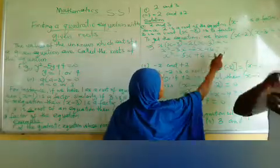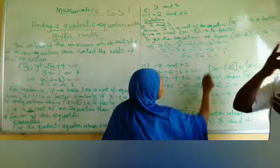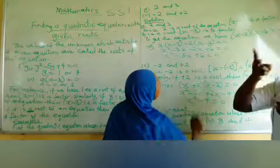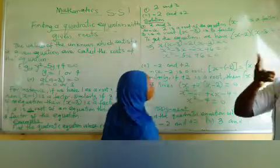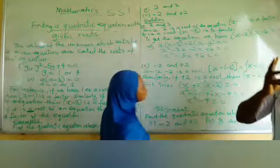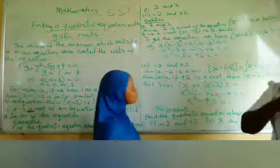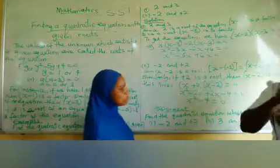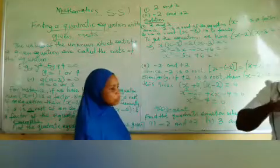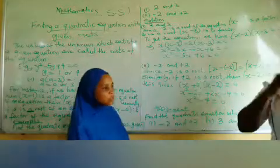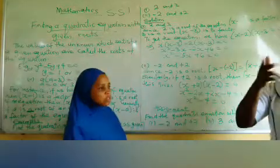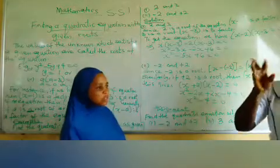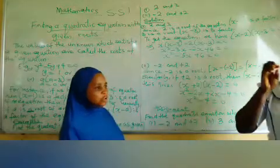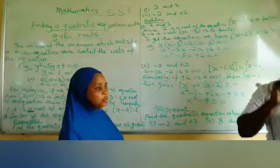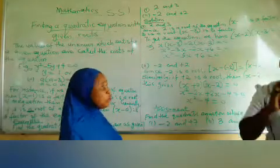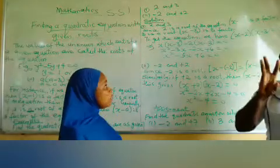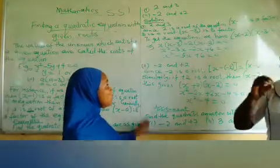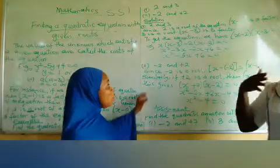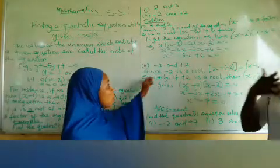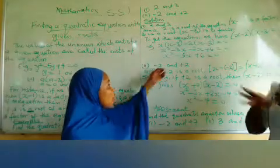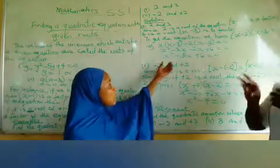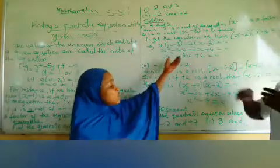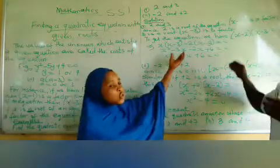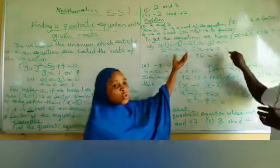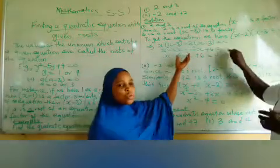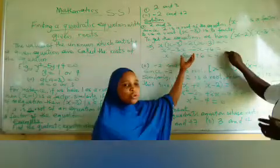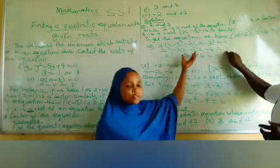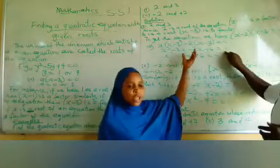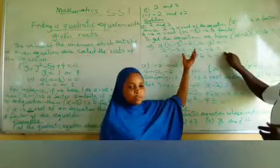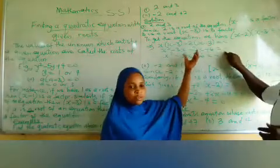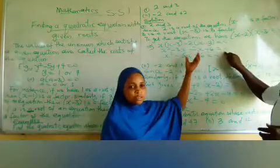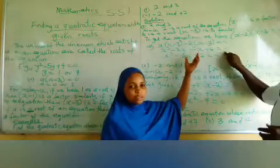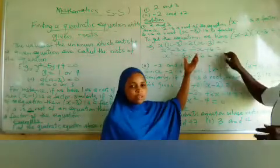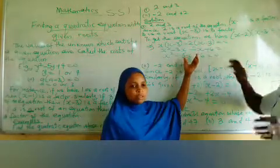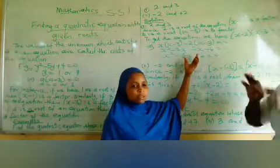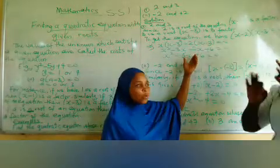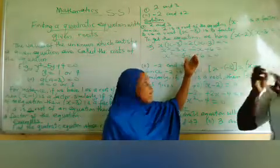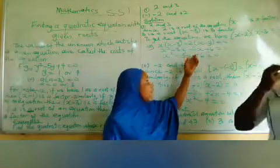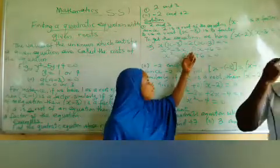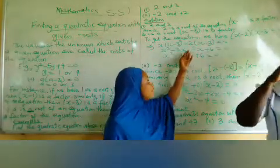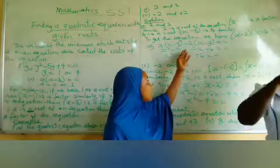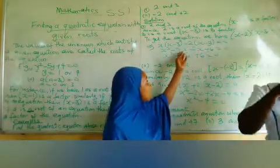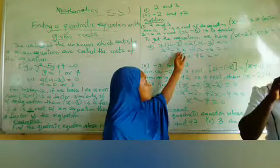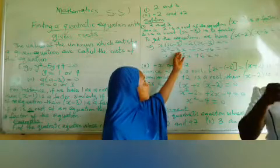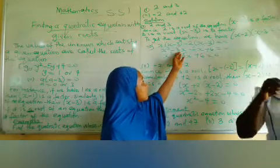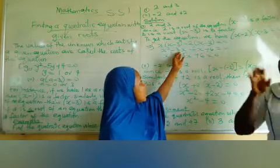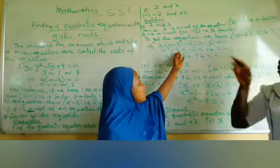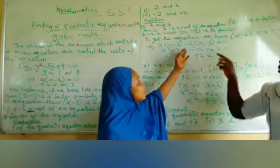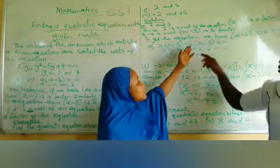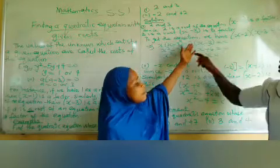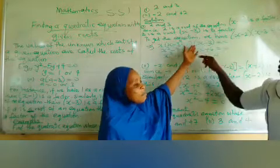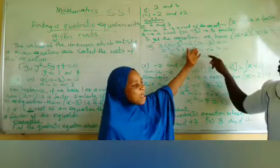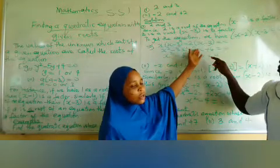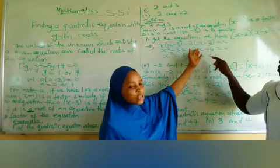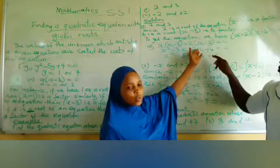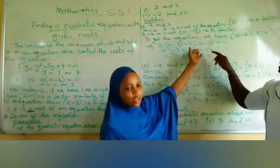now equals to 0. If you look at the two middle terms, we have minus 3x minus